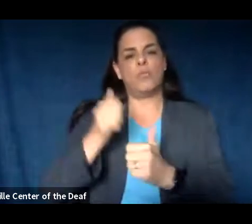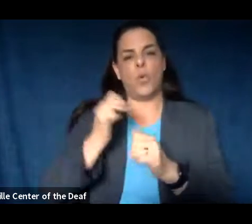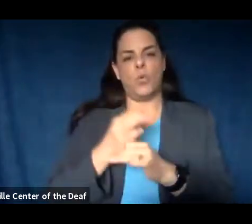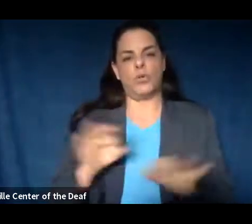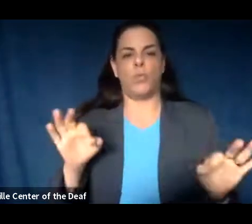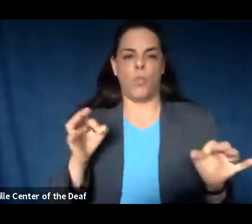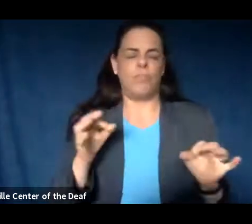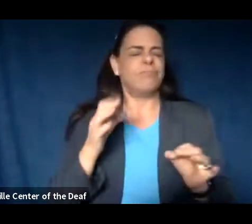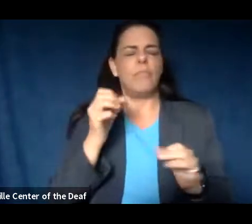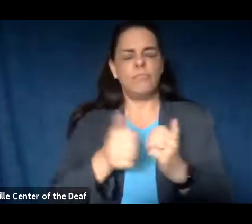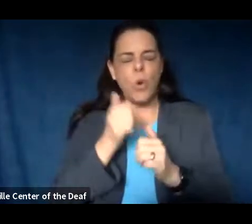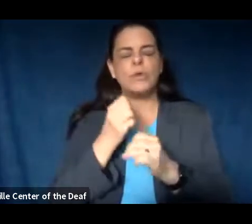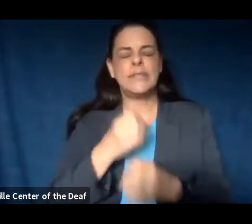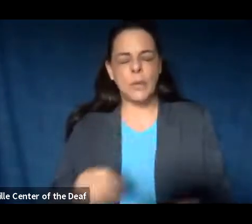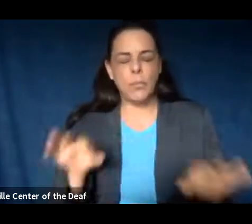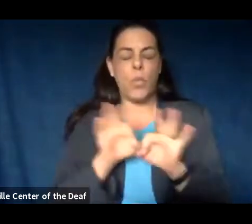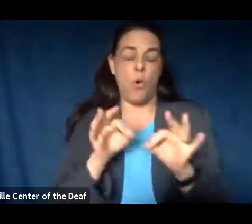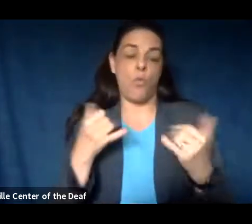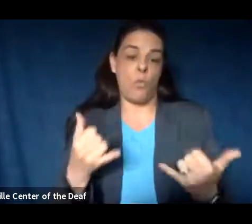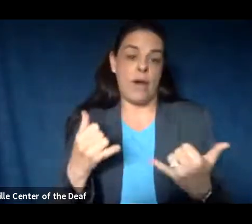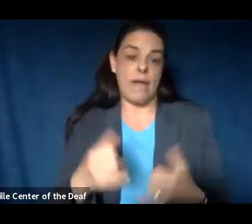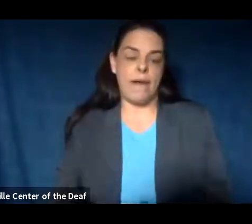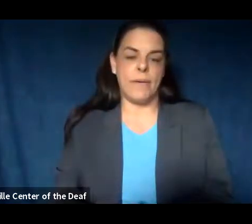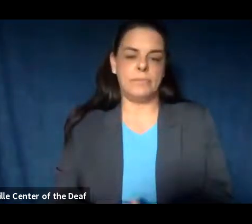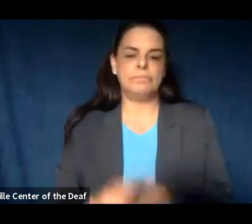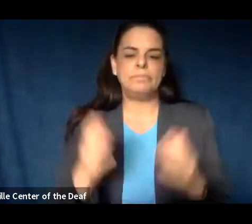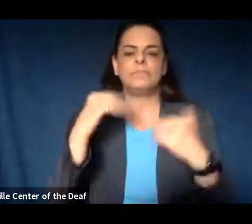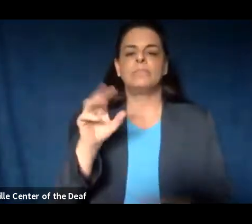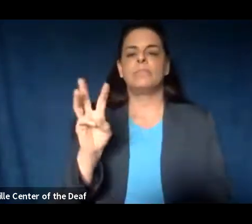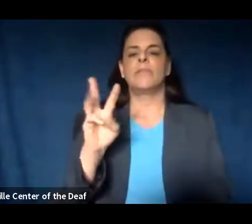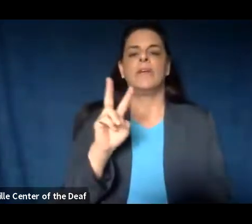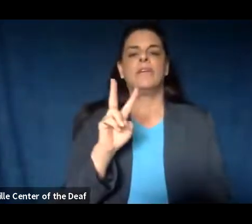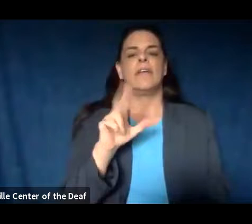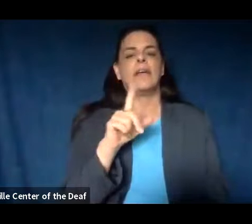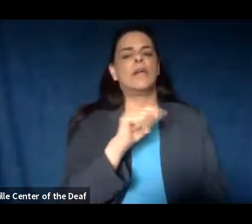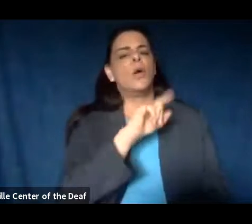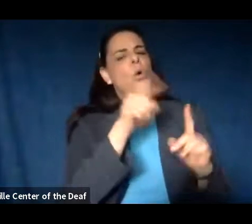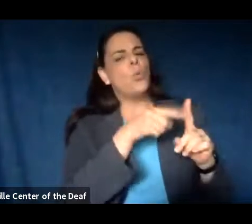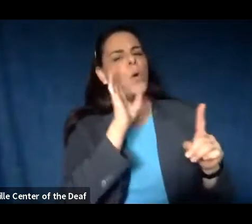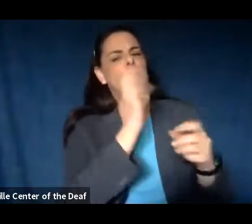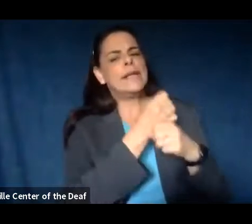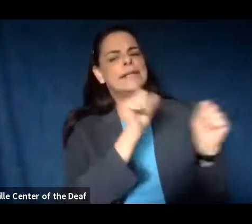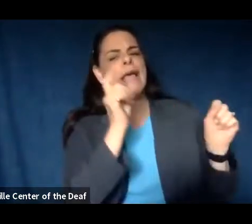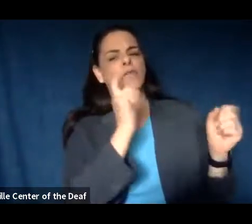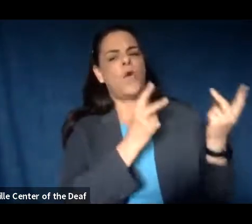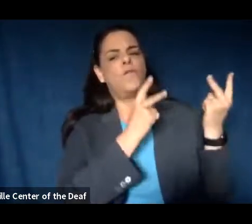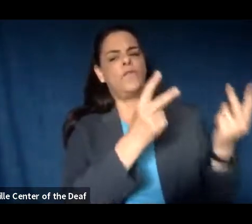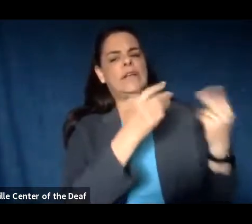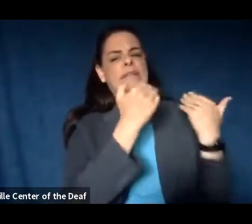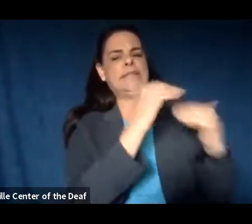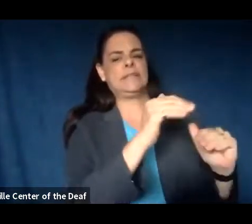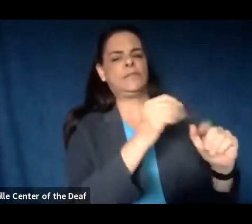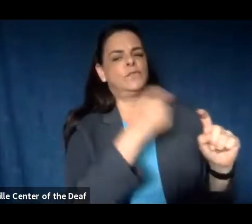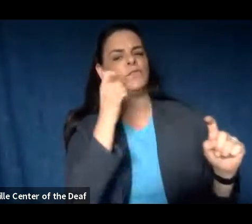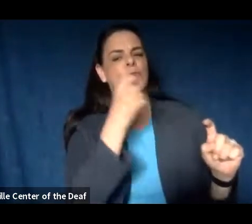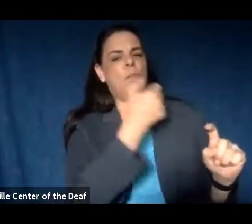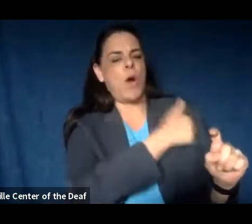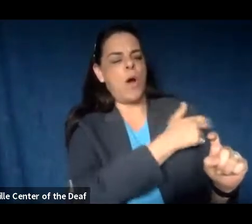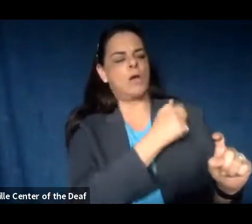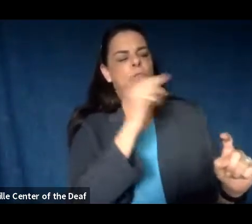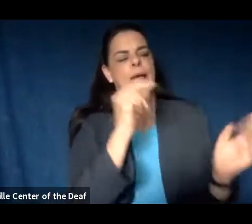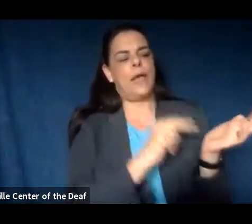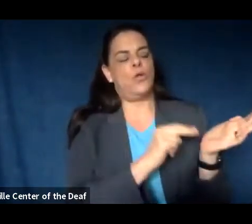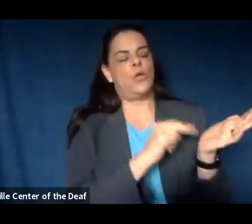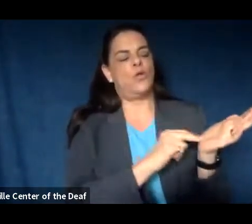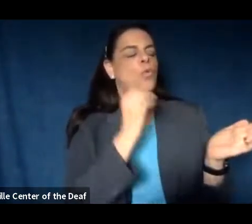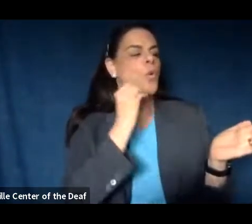at this time. Okay, from WVLT, when will it be safe for visitation restrictions to be